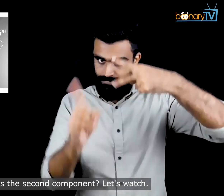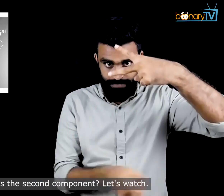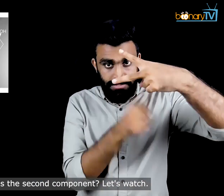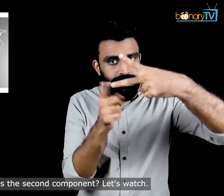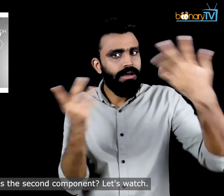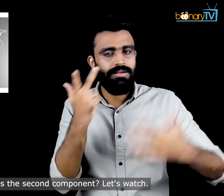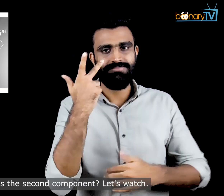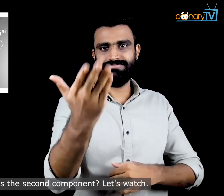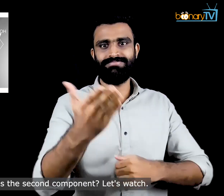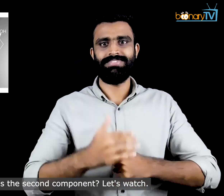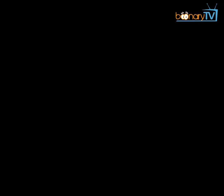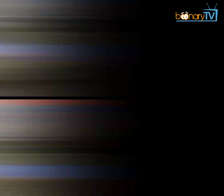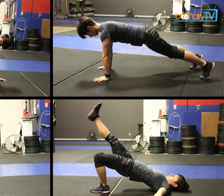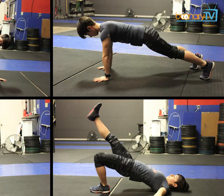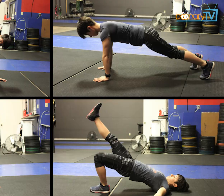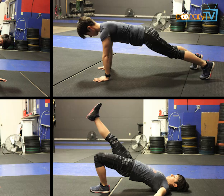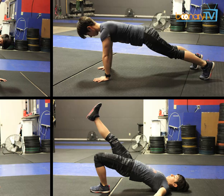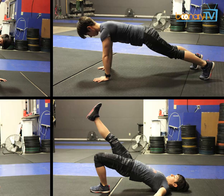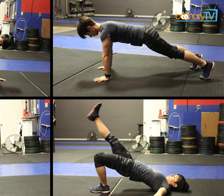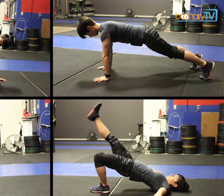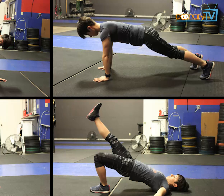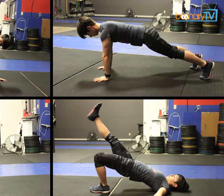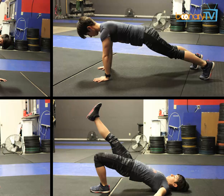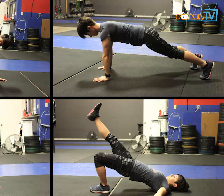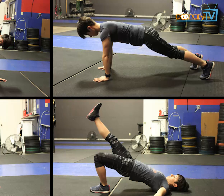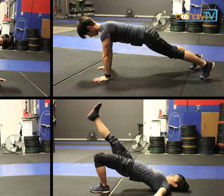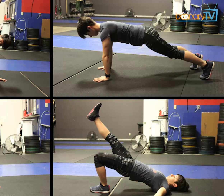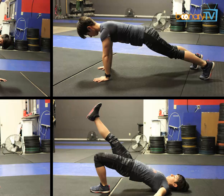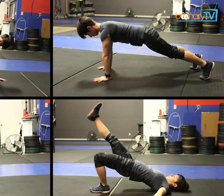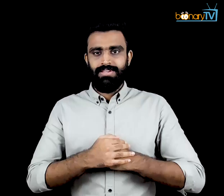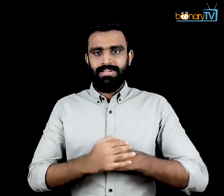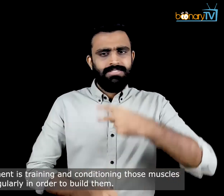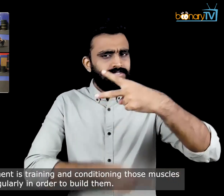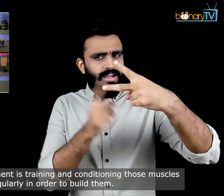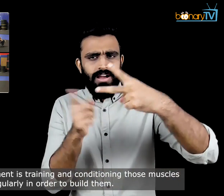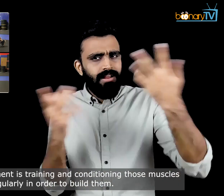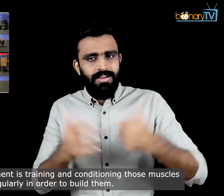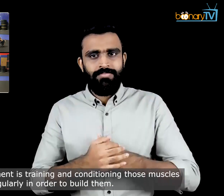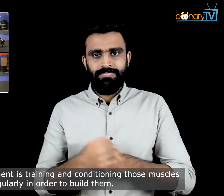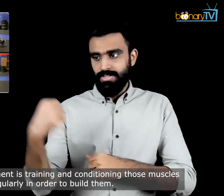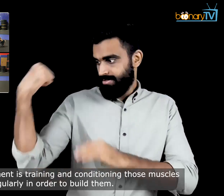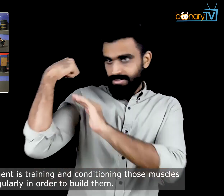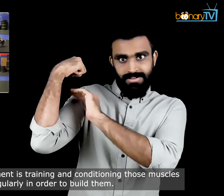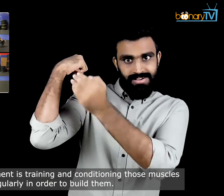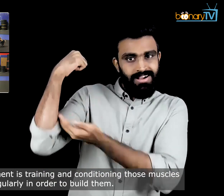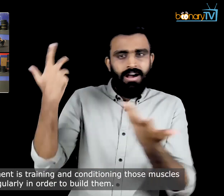component let's watch the second component is